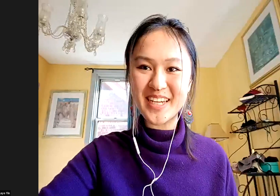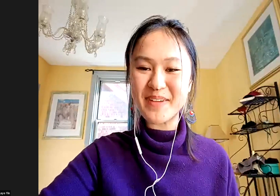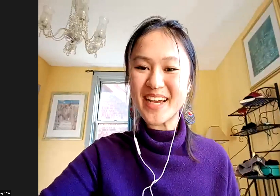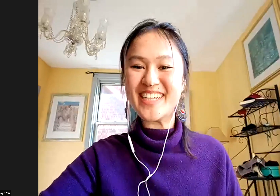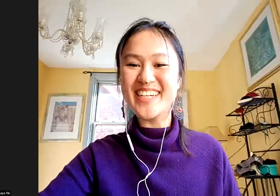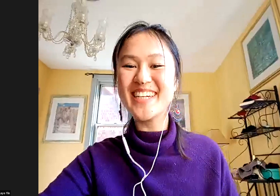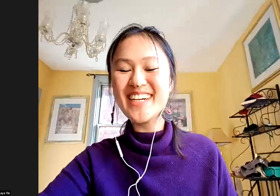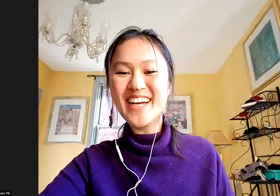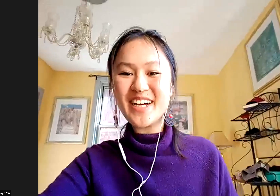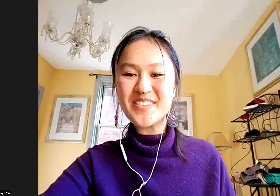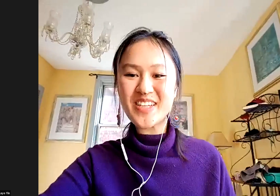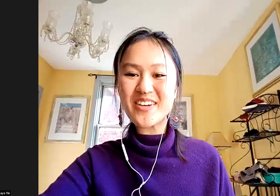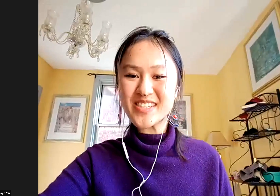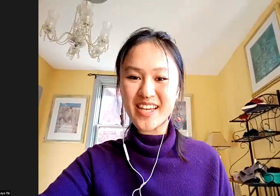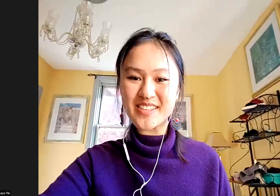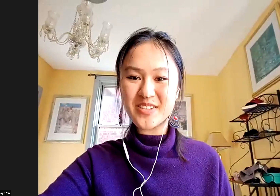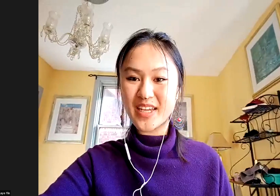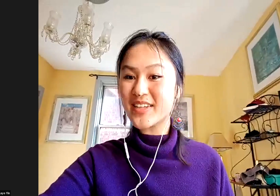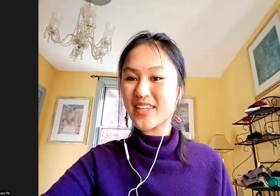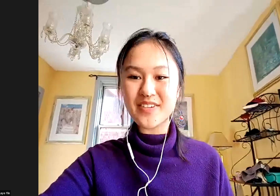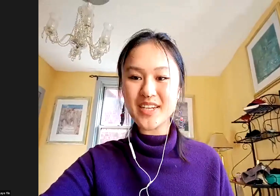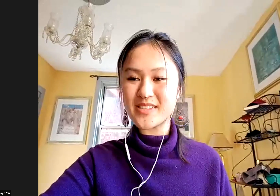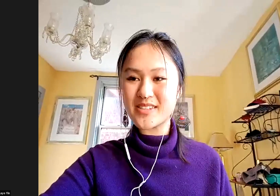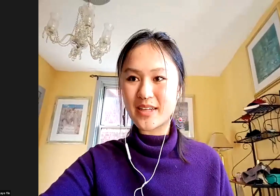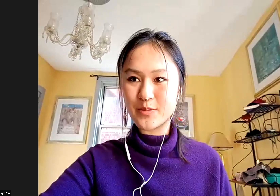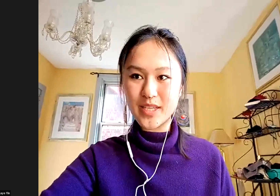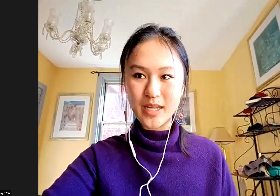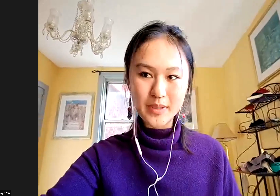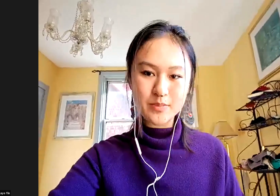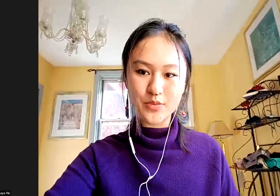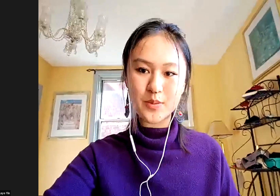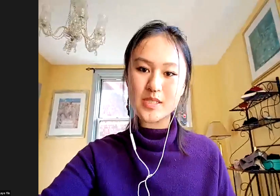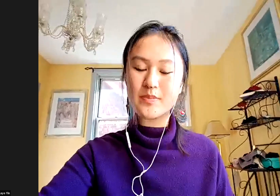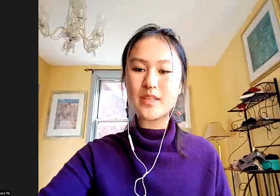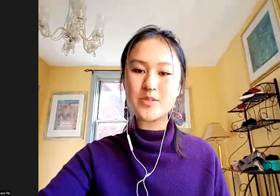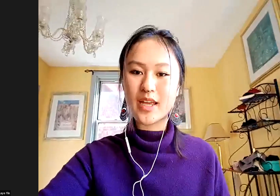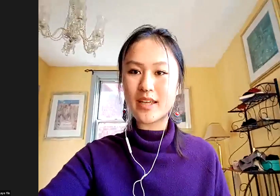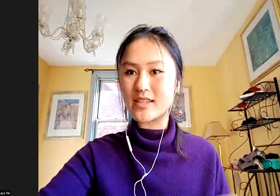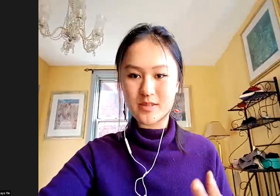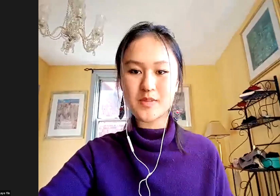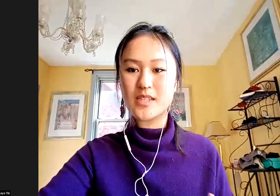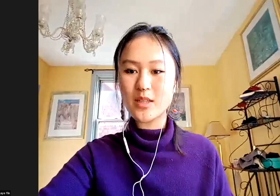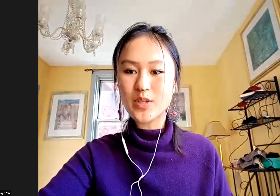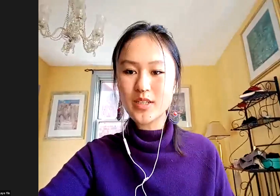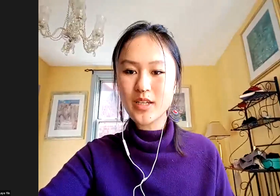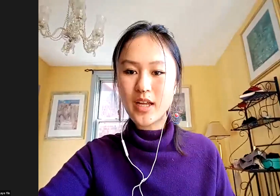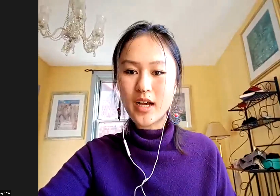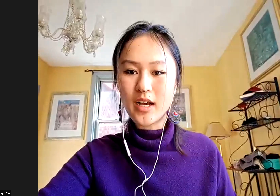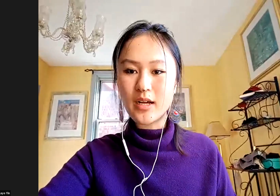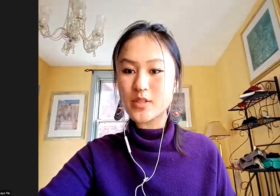hi, I'm back. So I was saying, so a key finding is that we get better performance by using a SMC